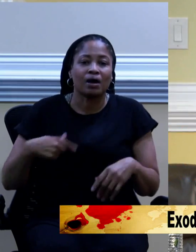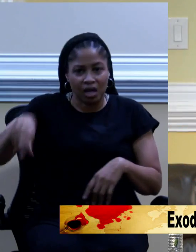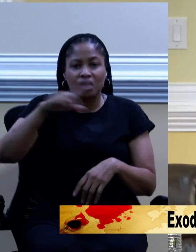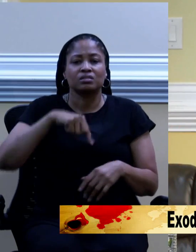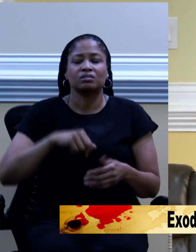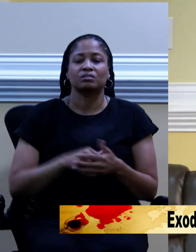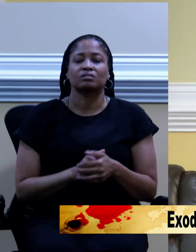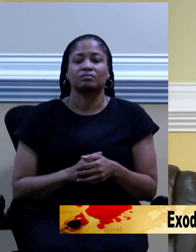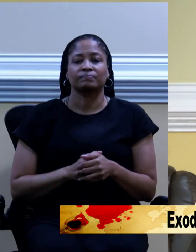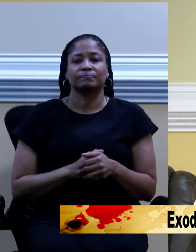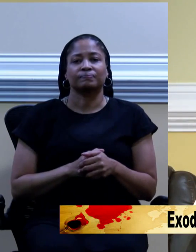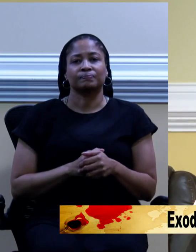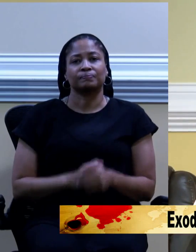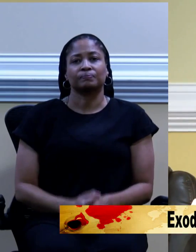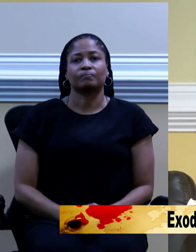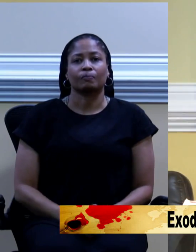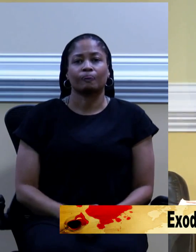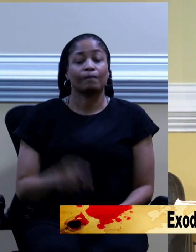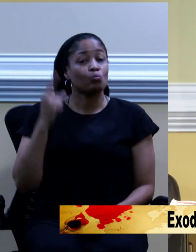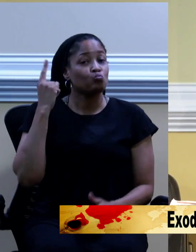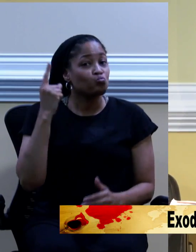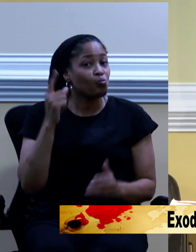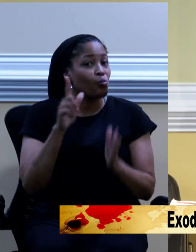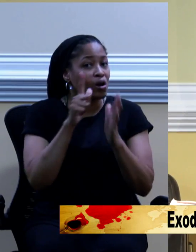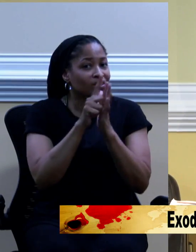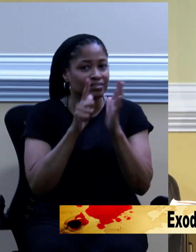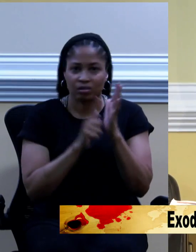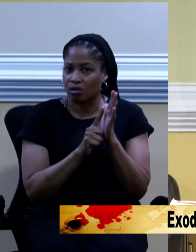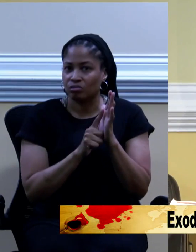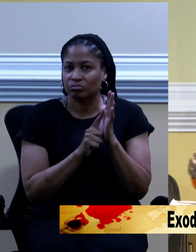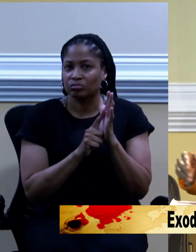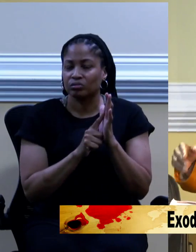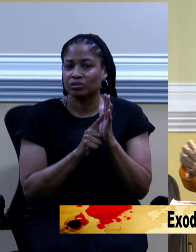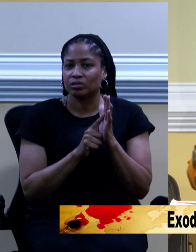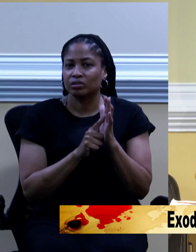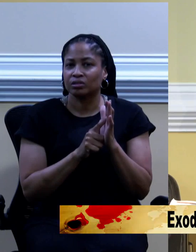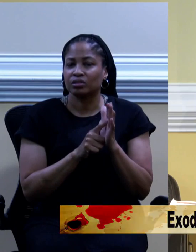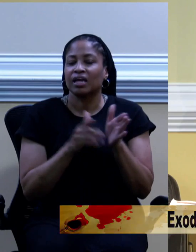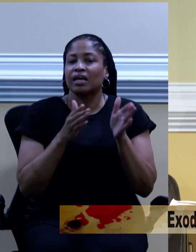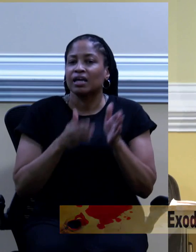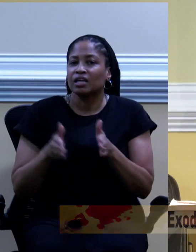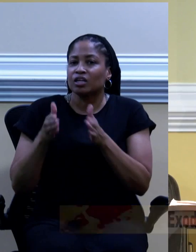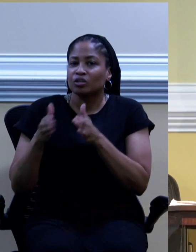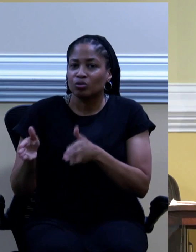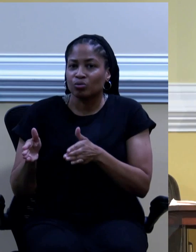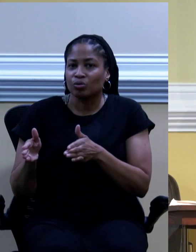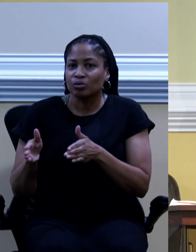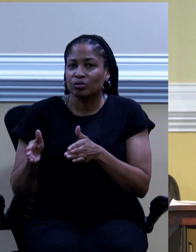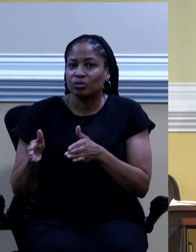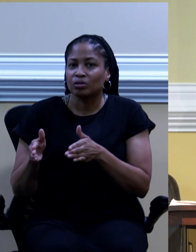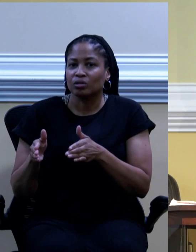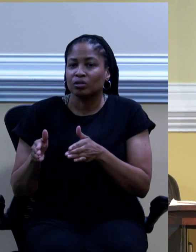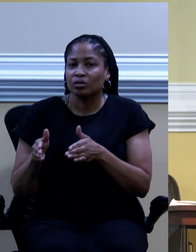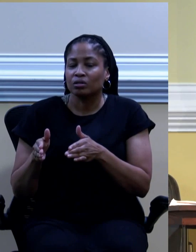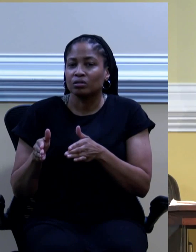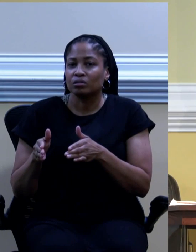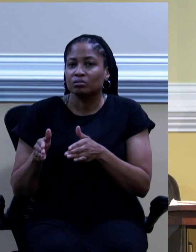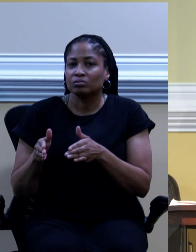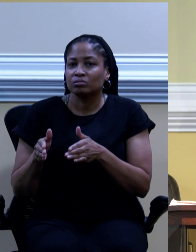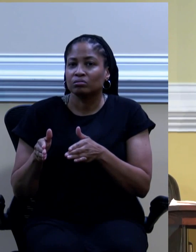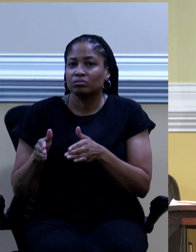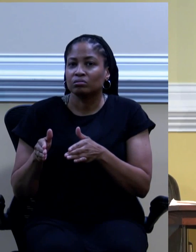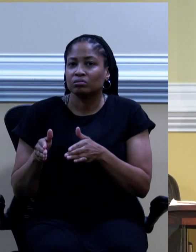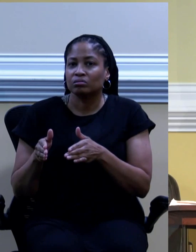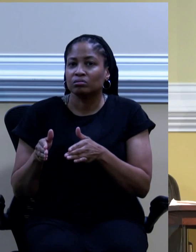That's the end of that. Yep. One law. So in order for you to take part in the Passover, you need